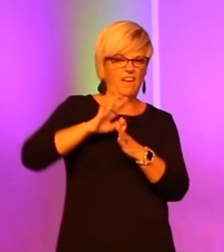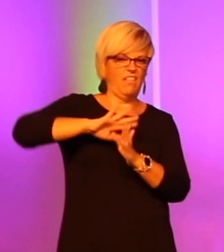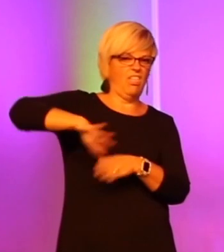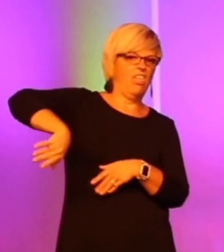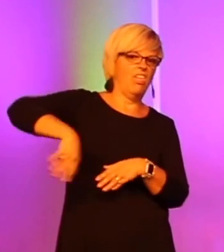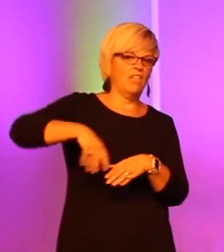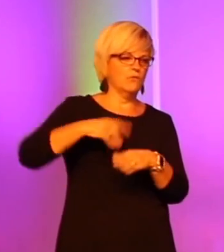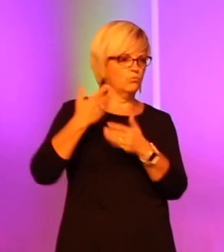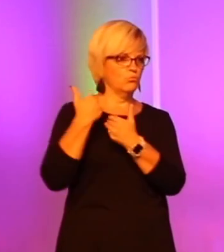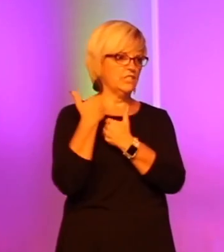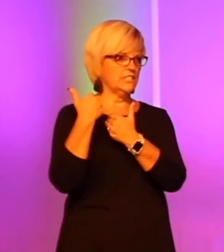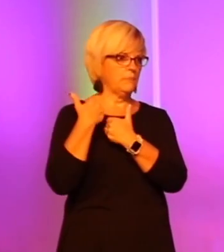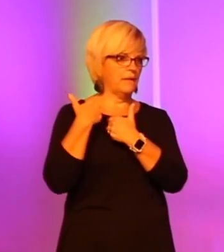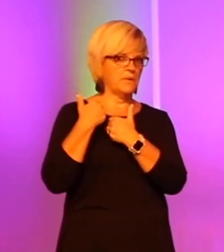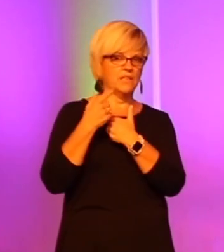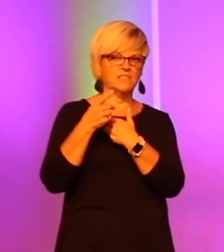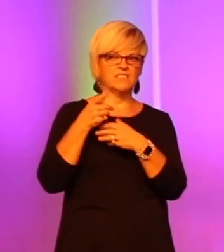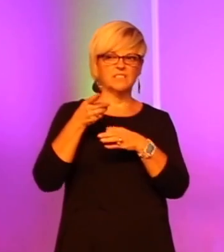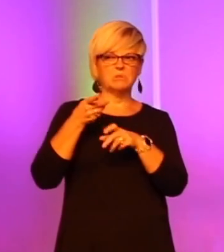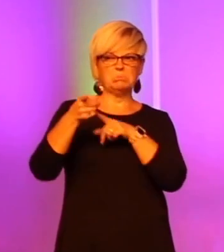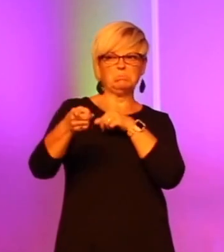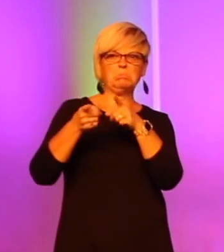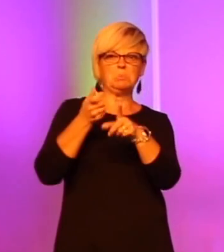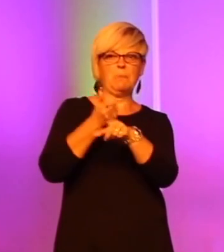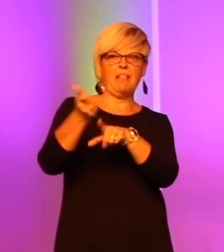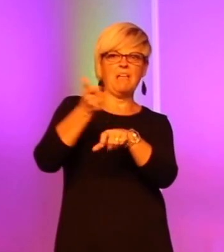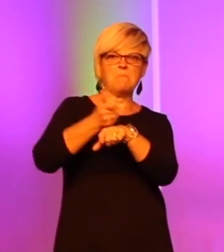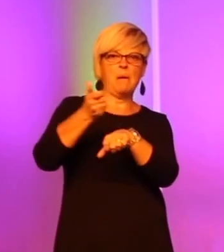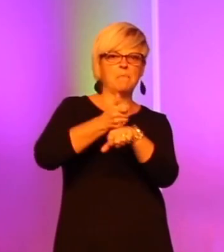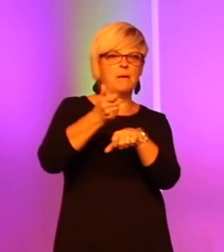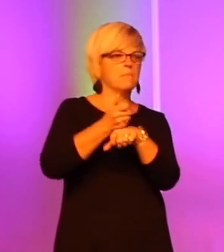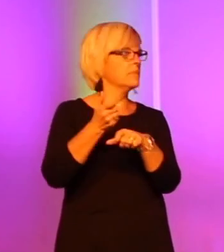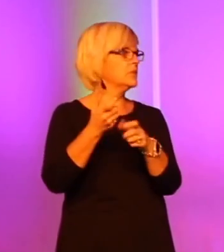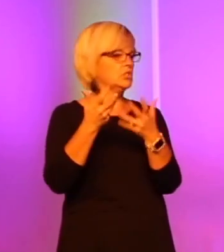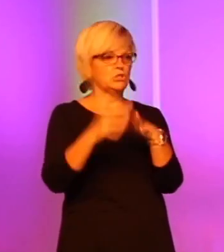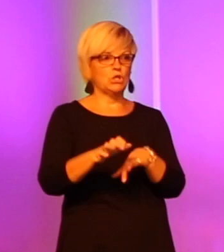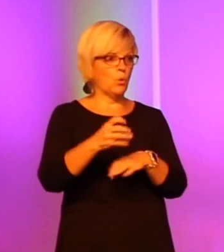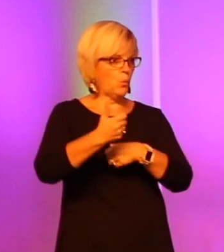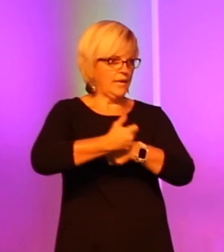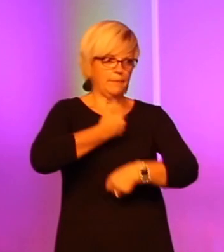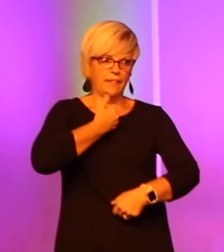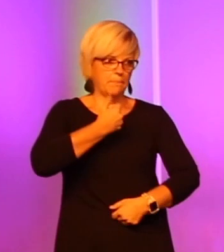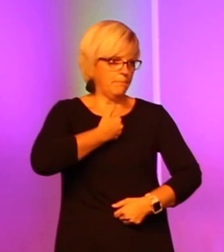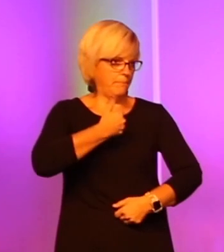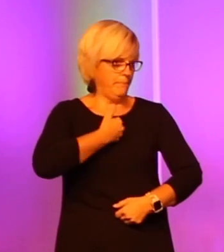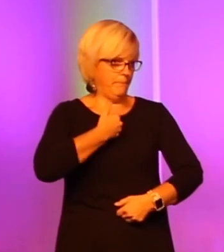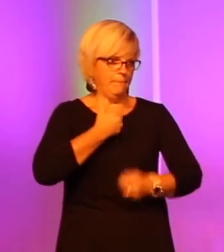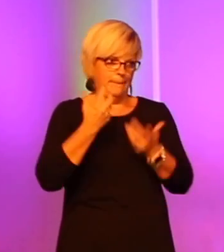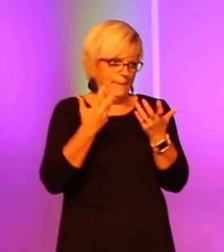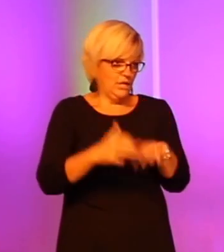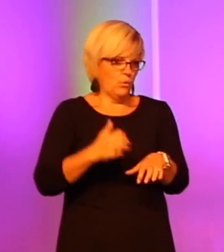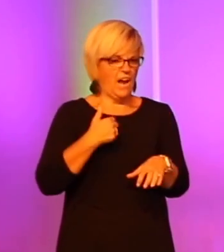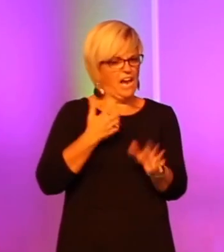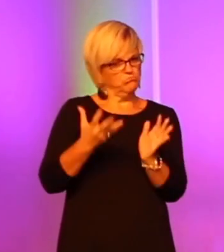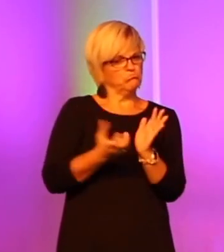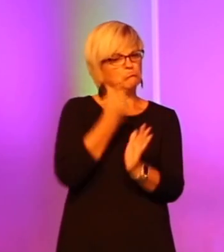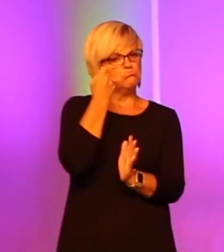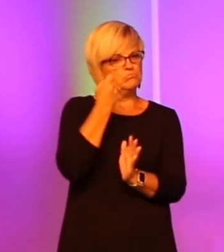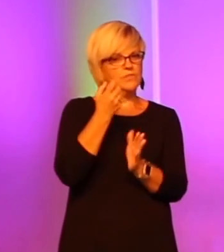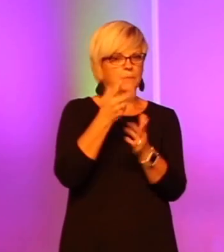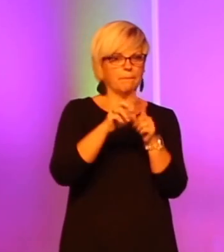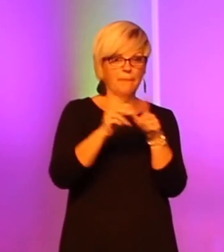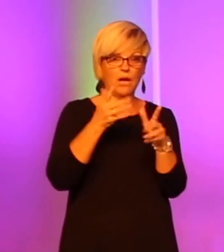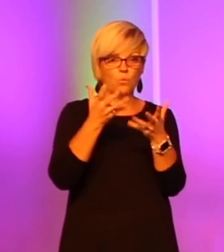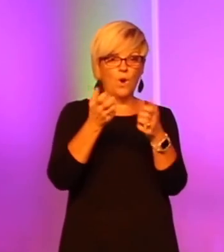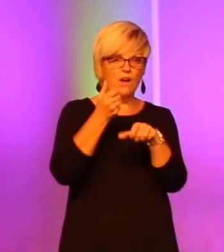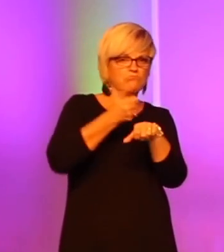for what we're facing and pointing fingers. So we don't want to point the finger here, right? I deserve stuff so I can do it. We also don't want to point the finger out